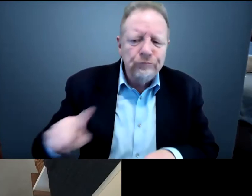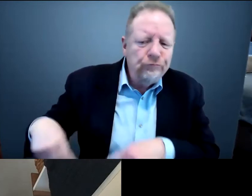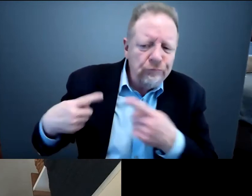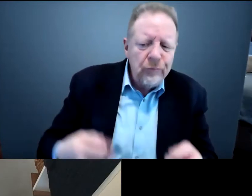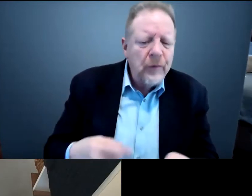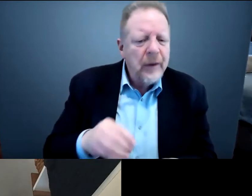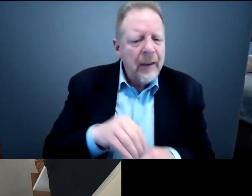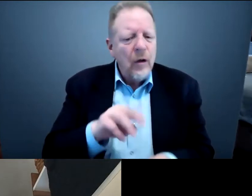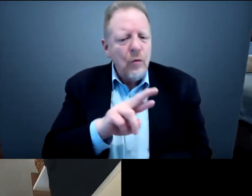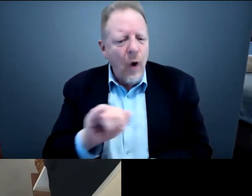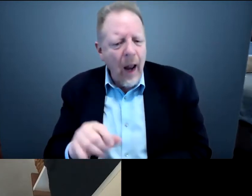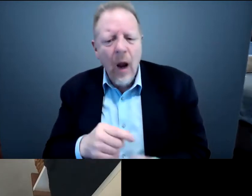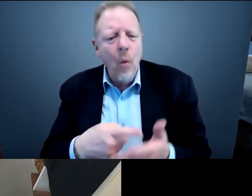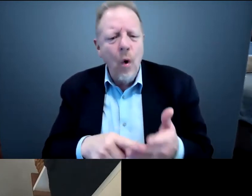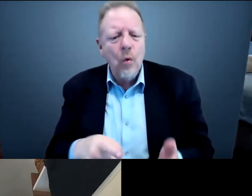you're looking to get from the committee?